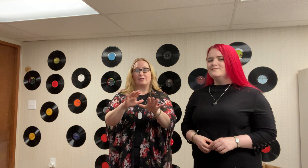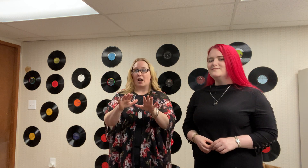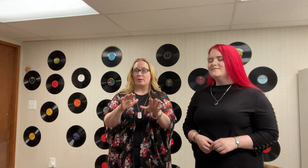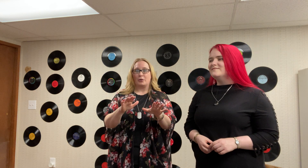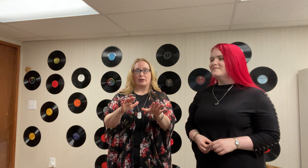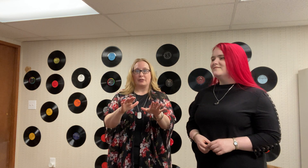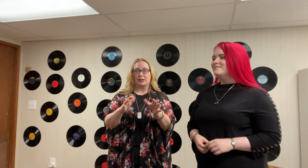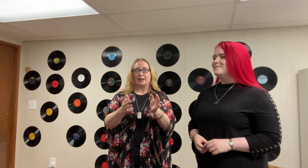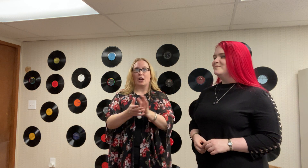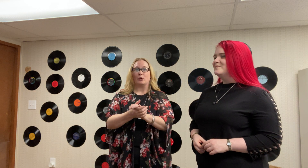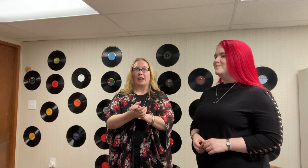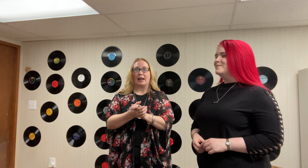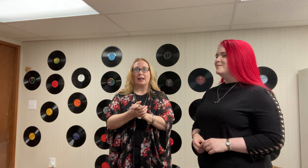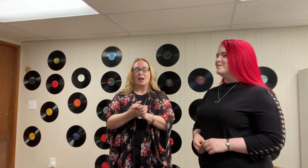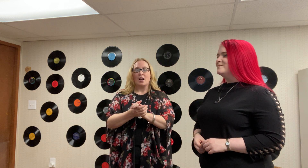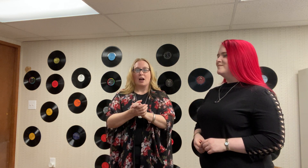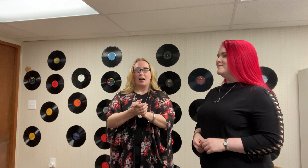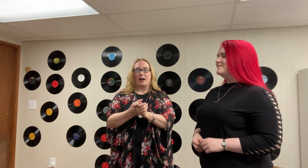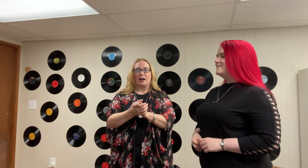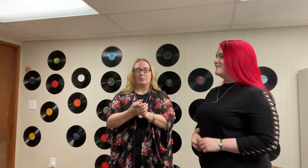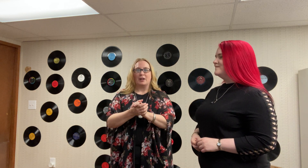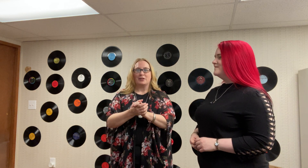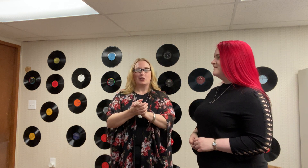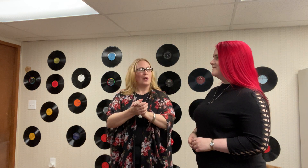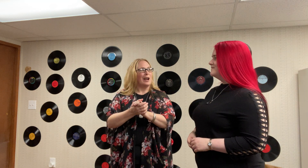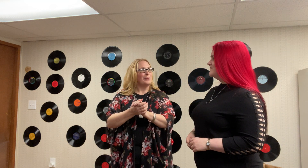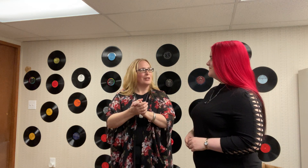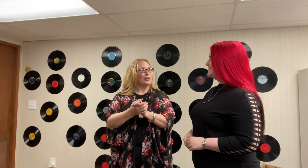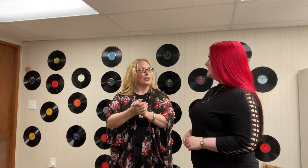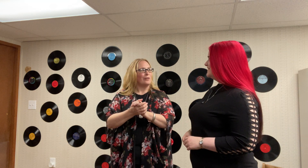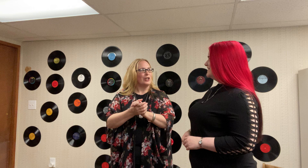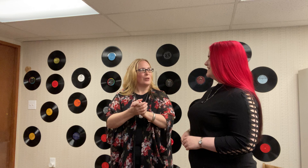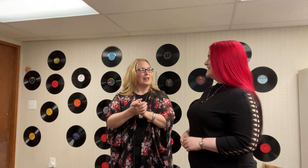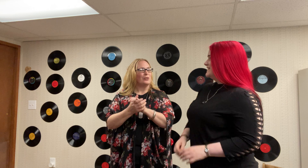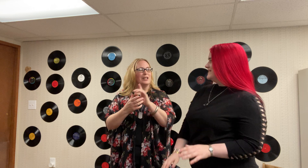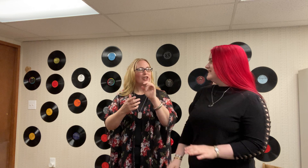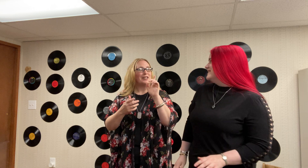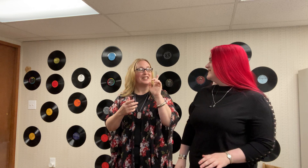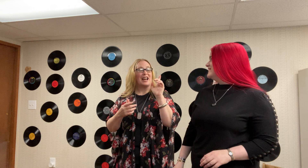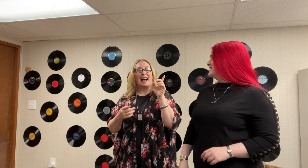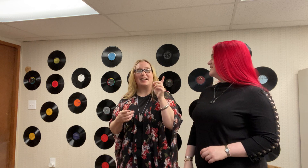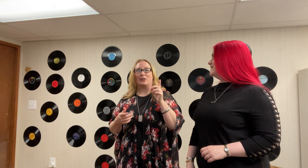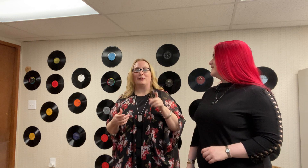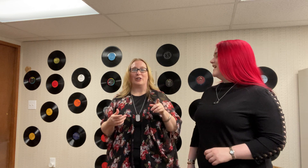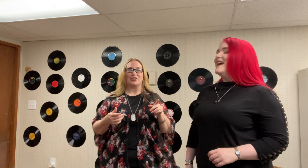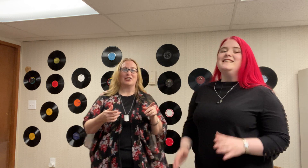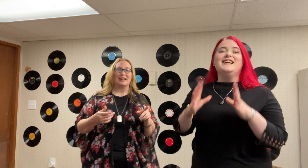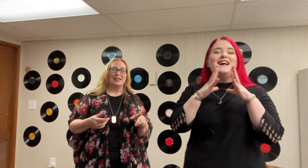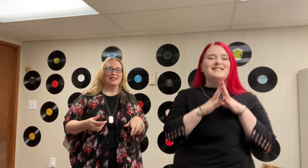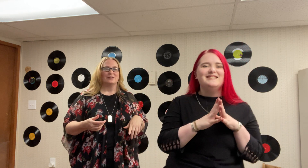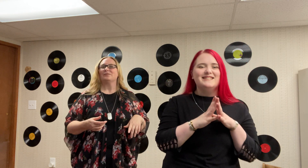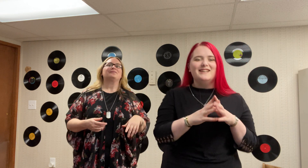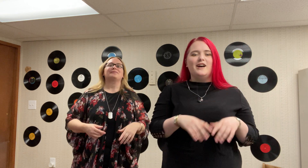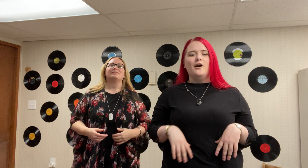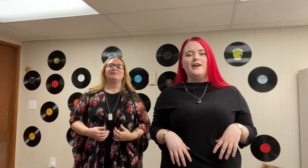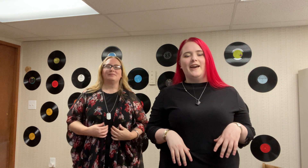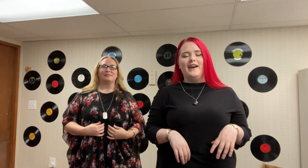not, perfectly okay. So I'm going to turn it over to you. Can you teach us the title first? Yes. Okay,